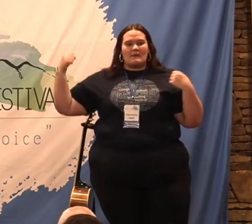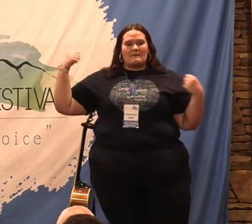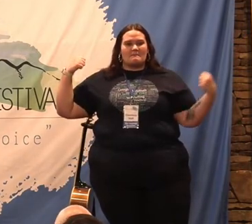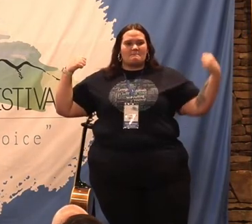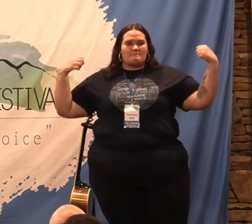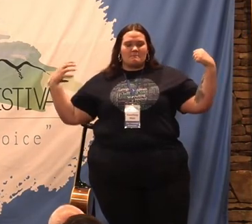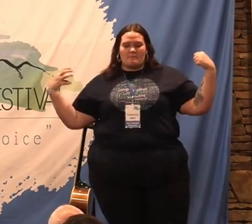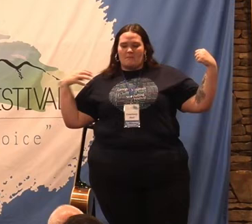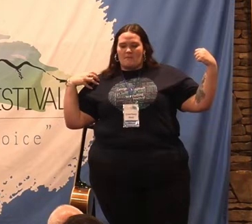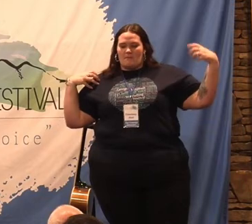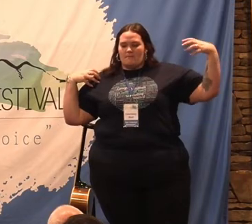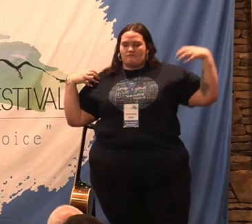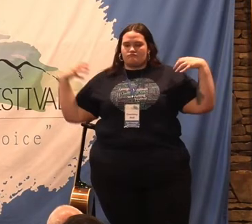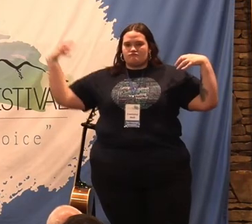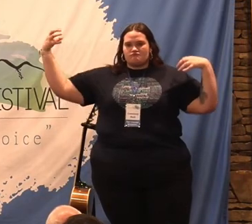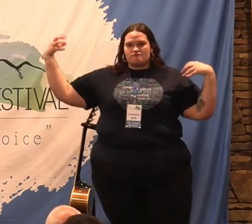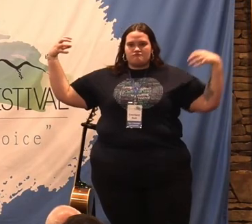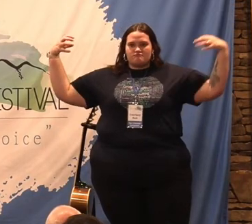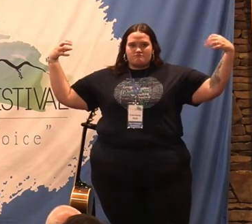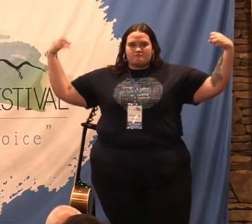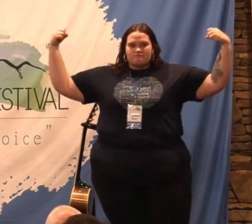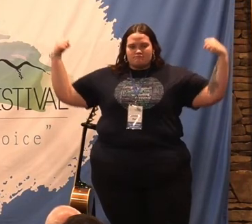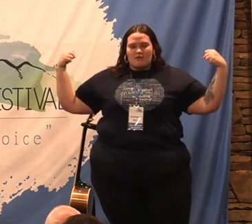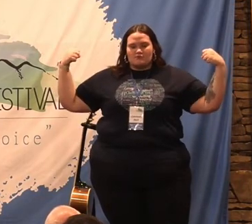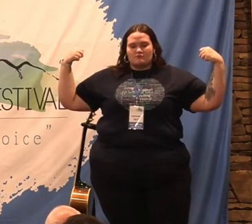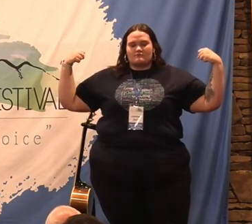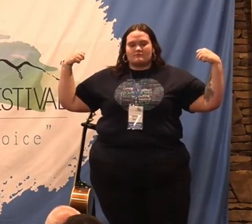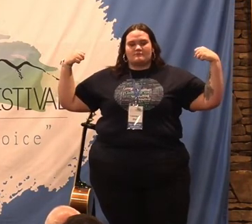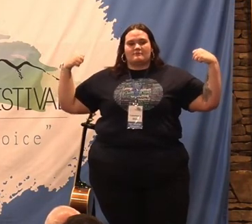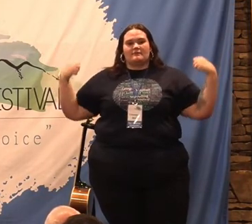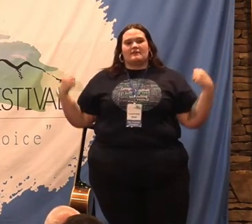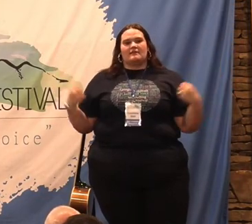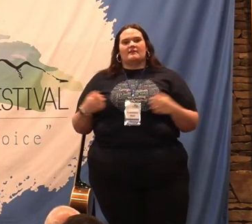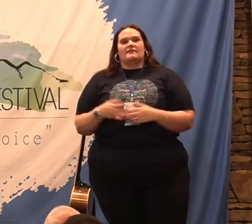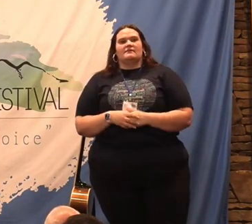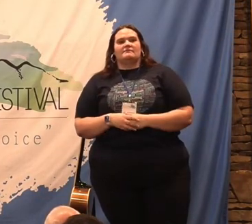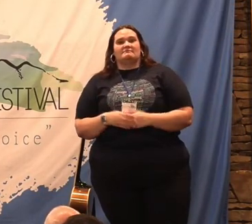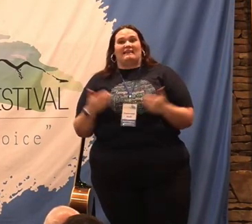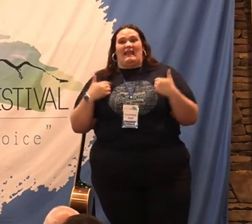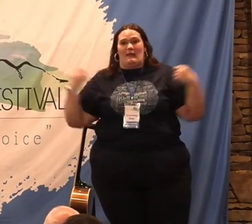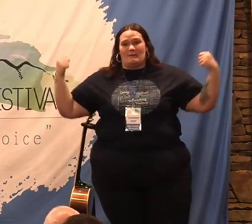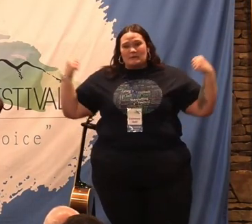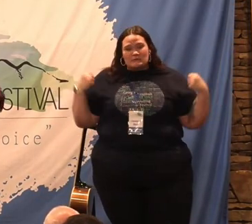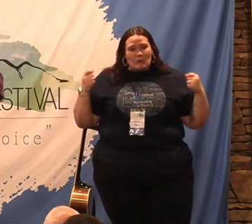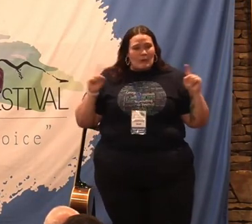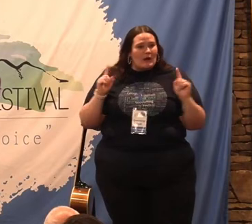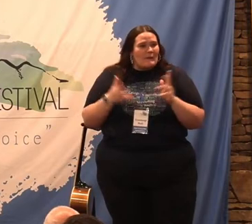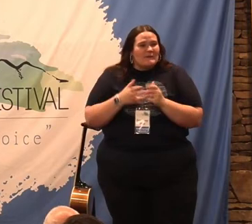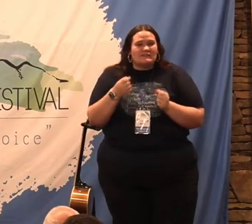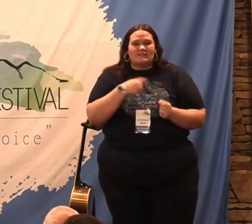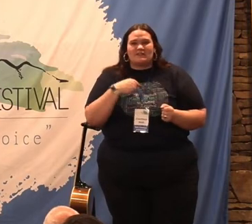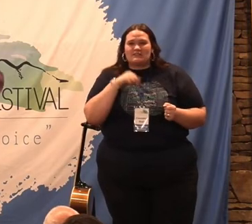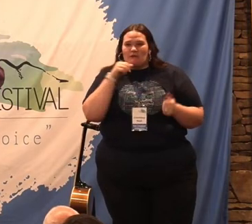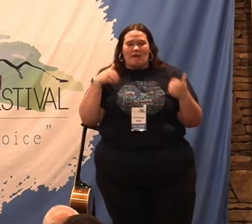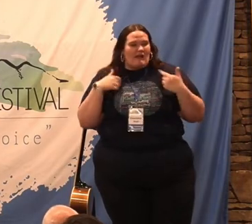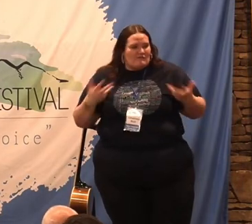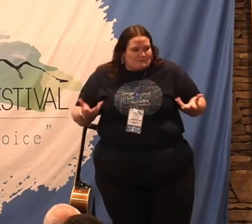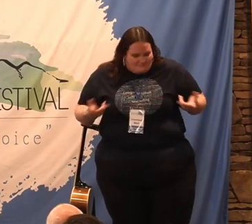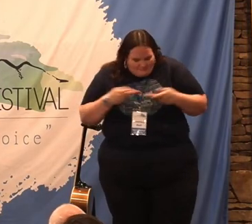muscles on top of muscles. He had muscles where most of us don't even have